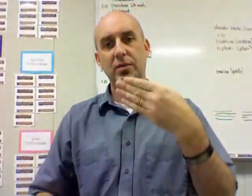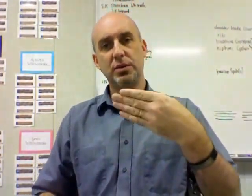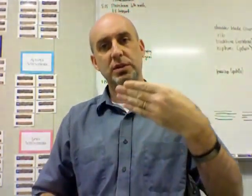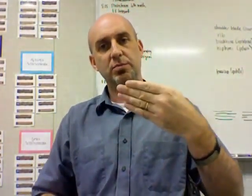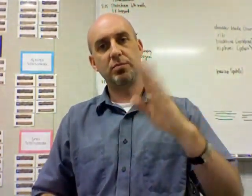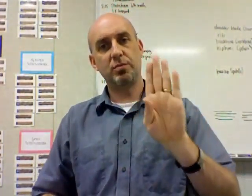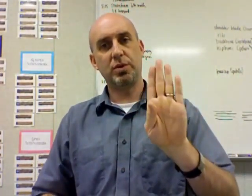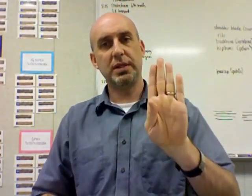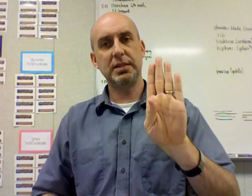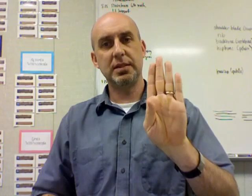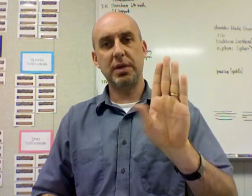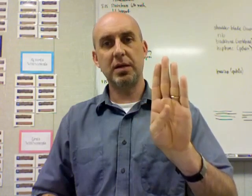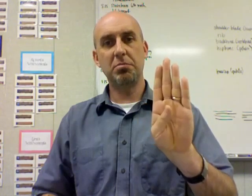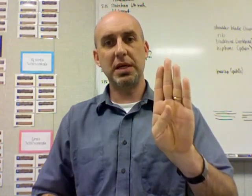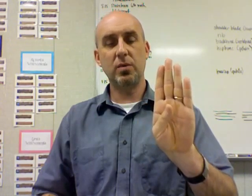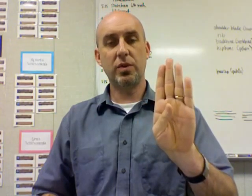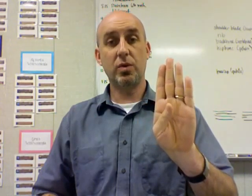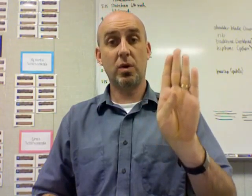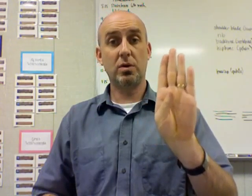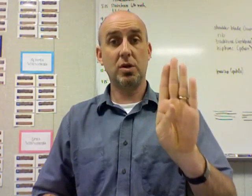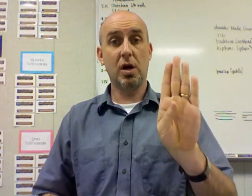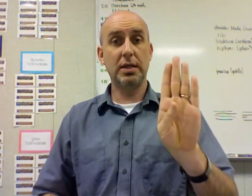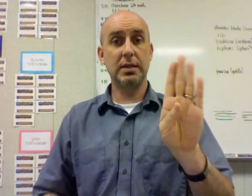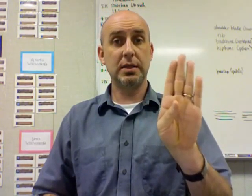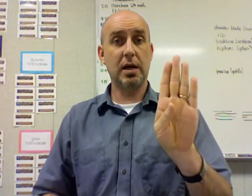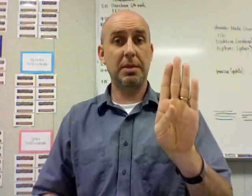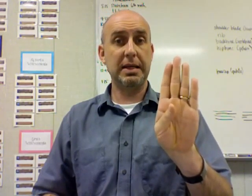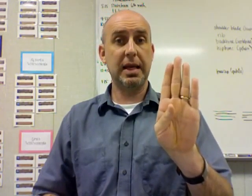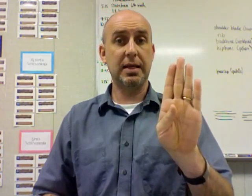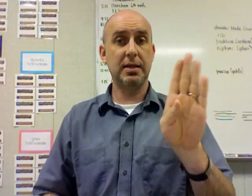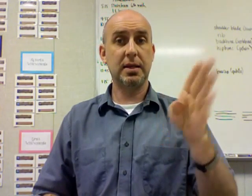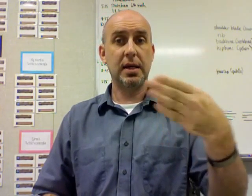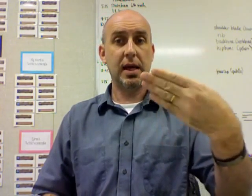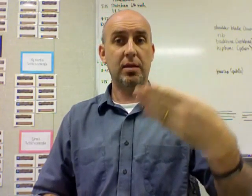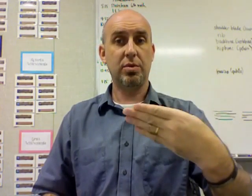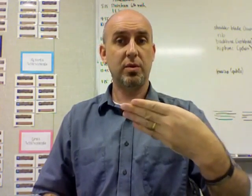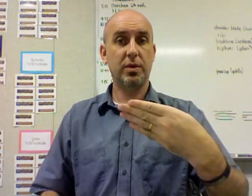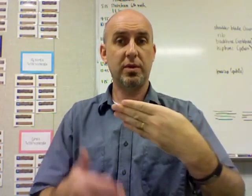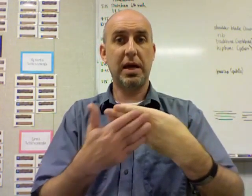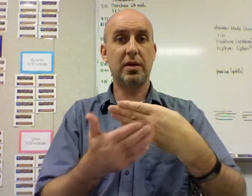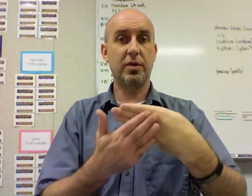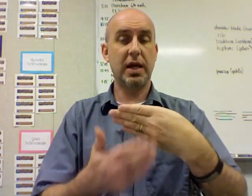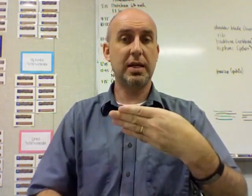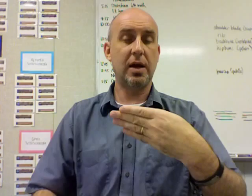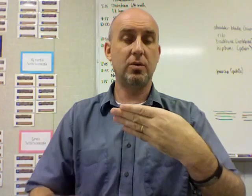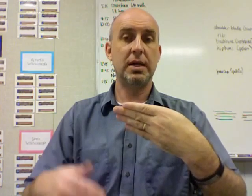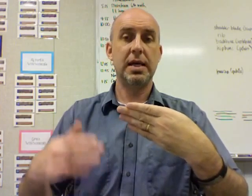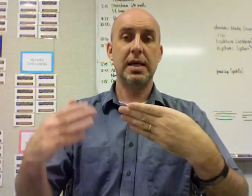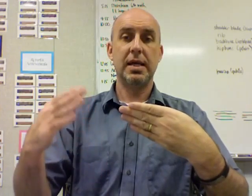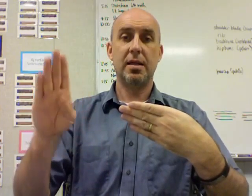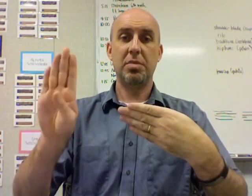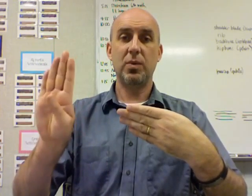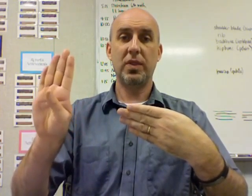which is pretty easy. You make a B with your non-dominant hand and put it with the back of your hand out. B with the